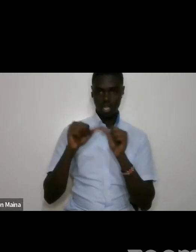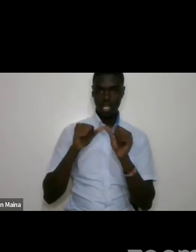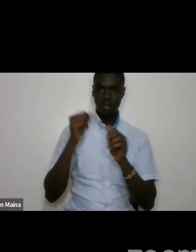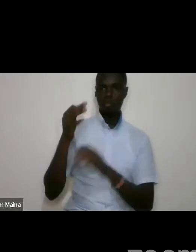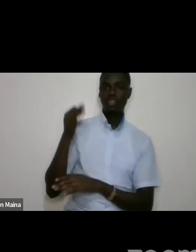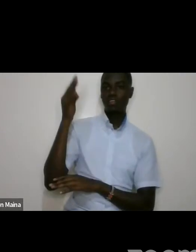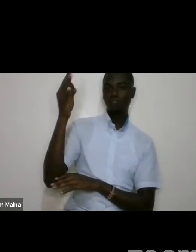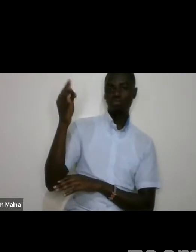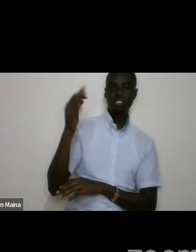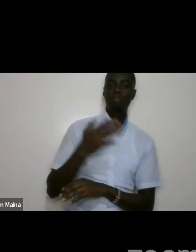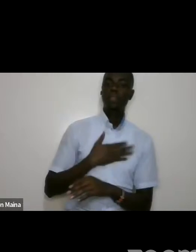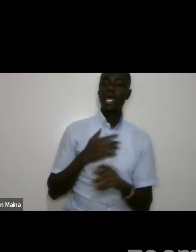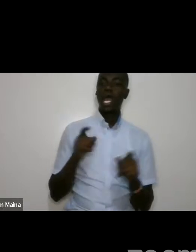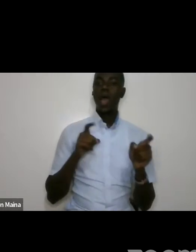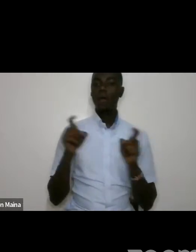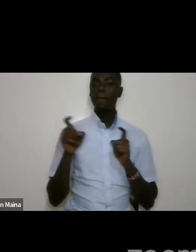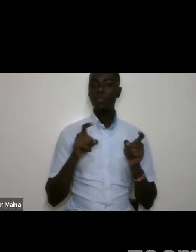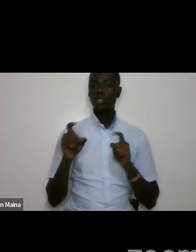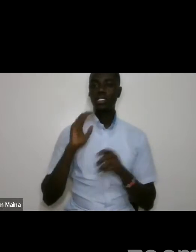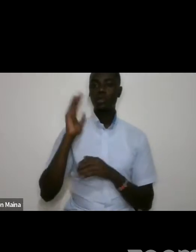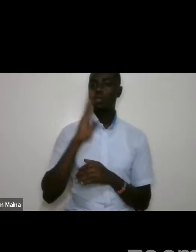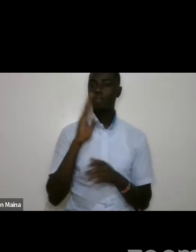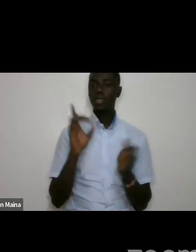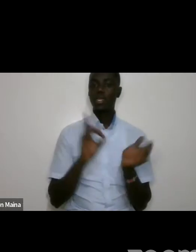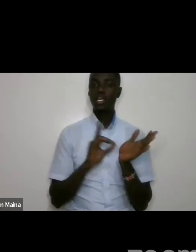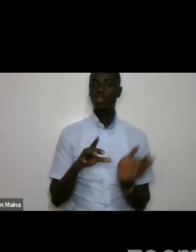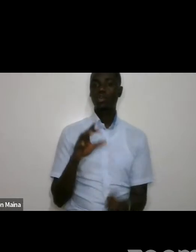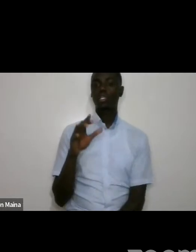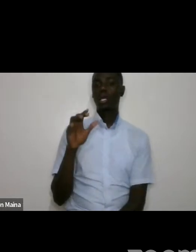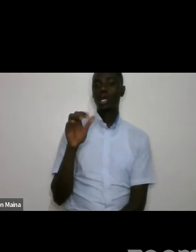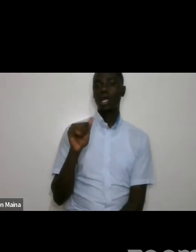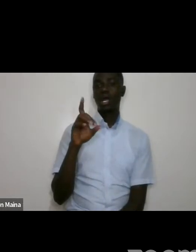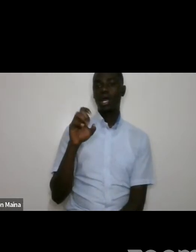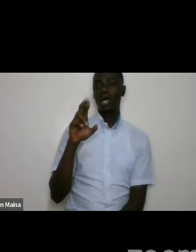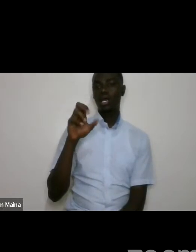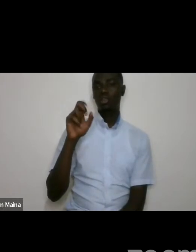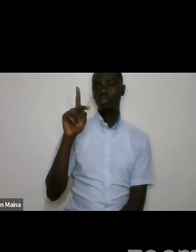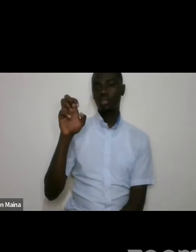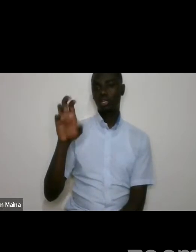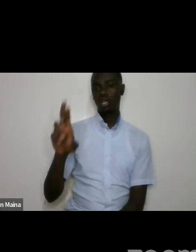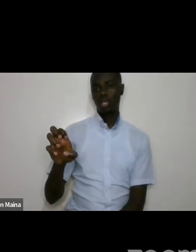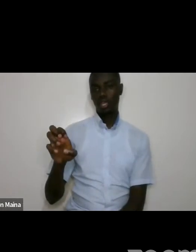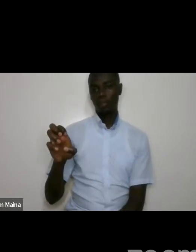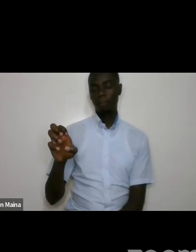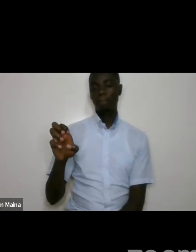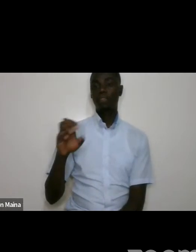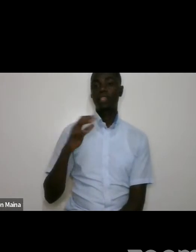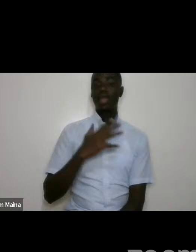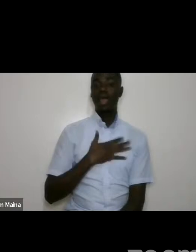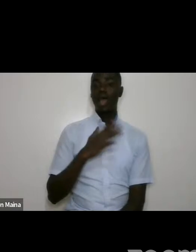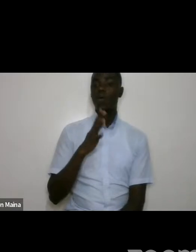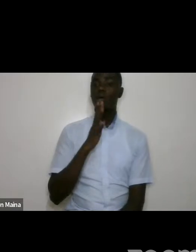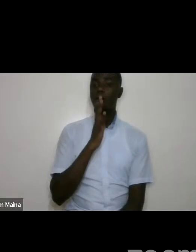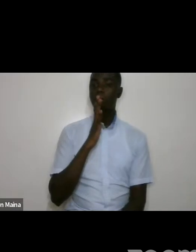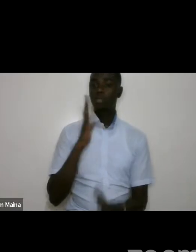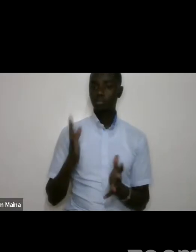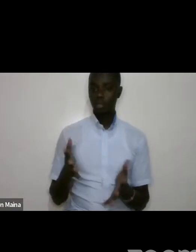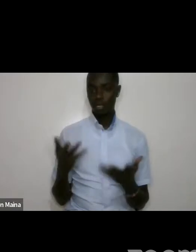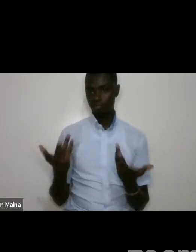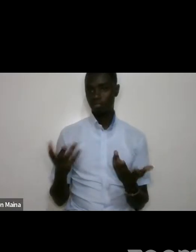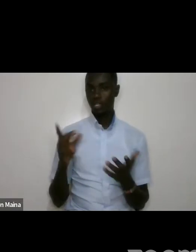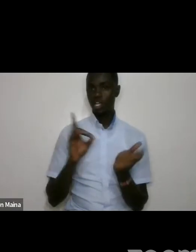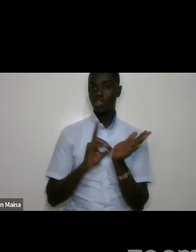Our moderator is going to be Dr. Aderonke Ajuyibe, and our speaker is going to be